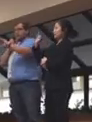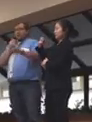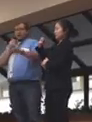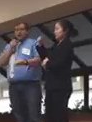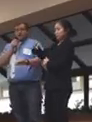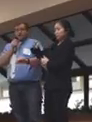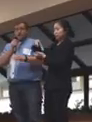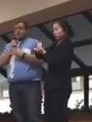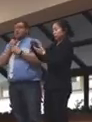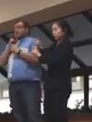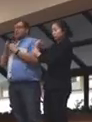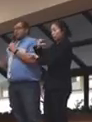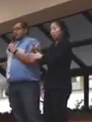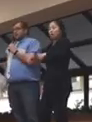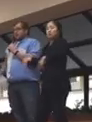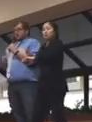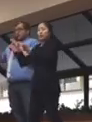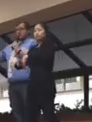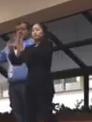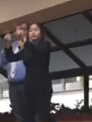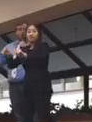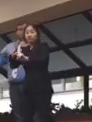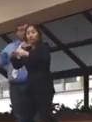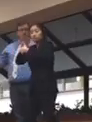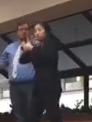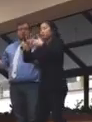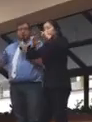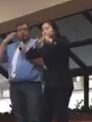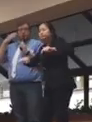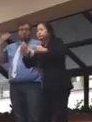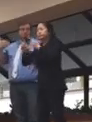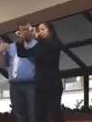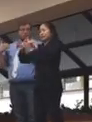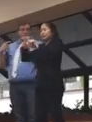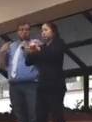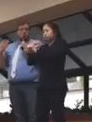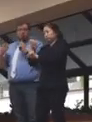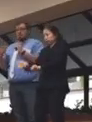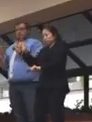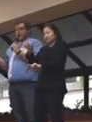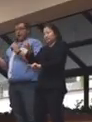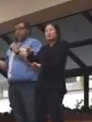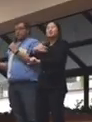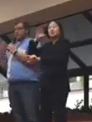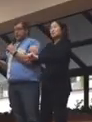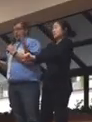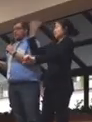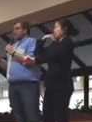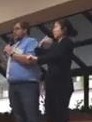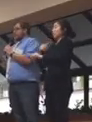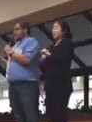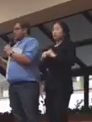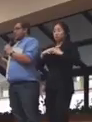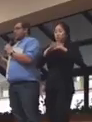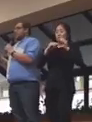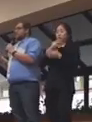and they're not ready? Is it the test itself? Because I know before, part of the reason that we had the new WIDA